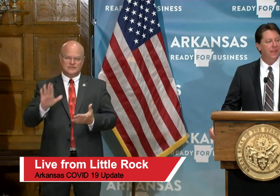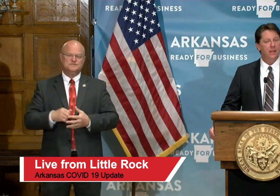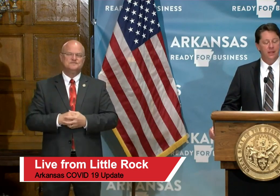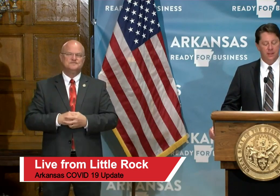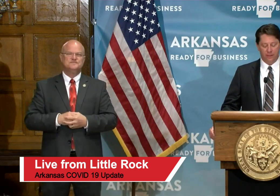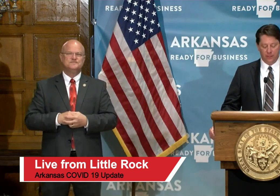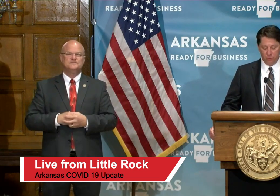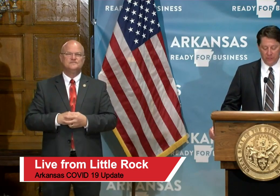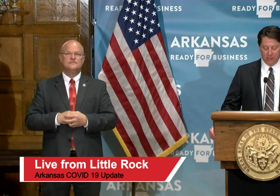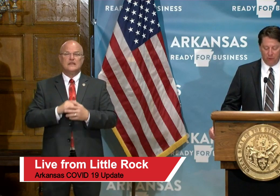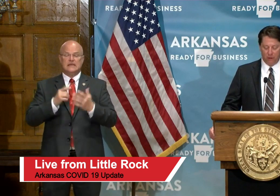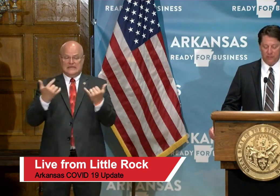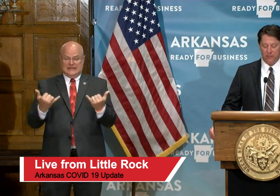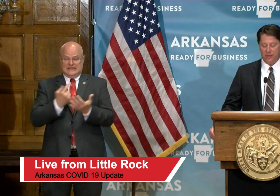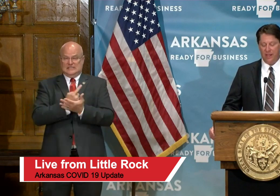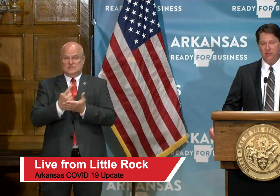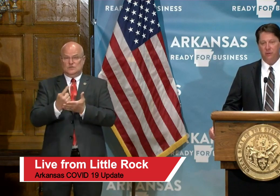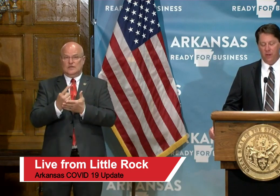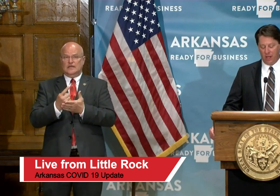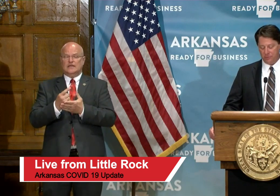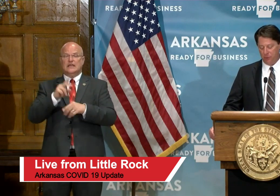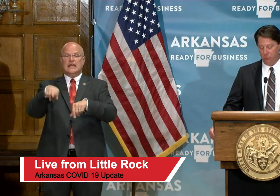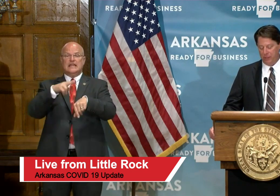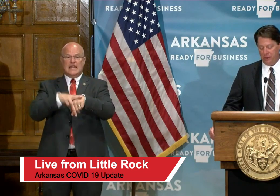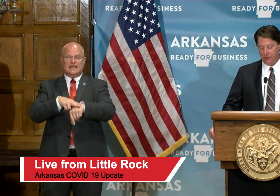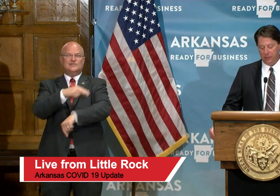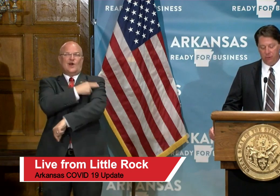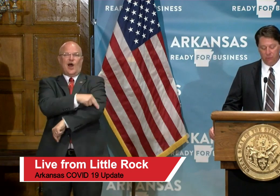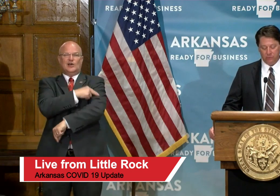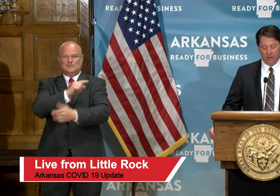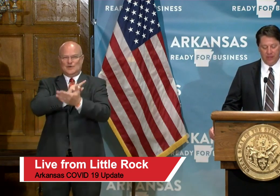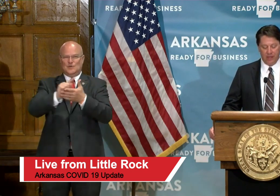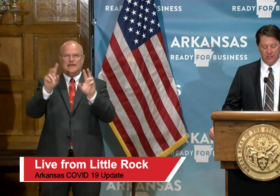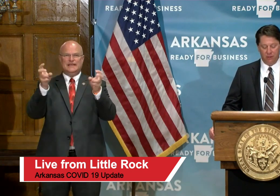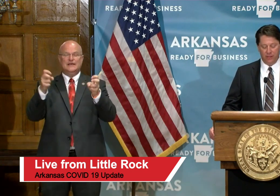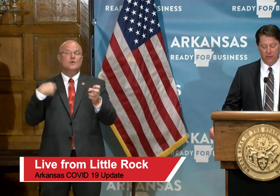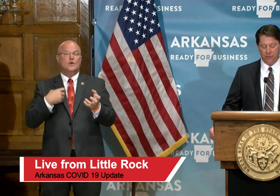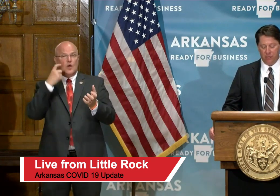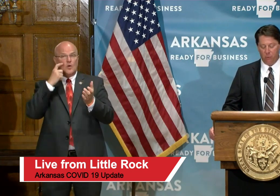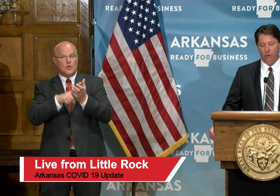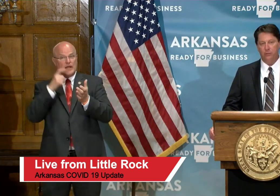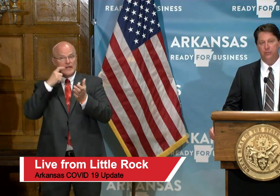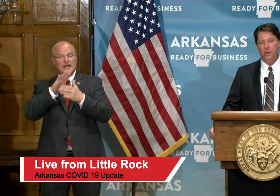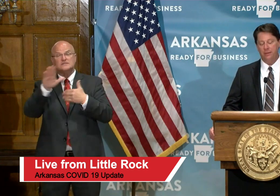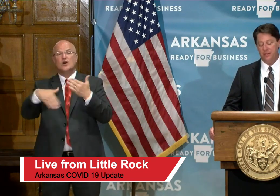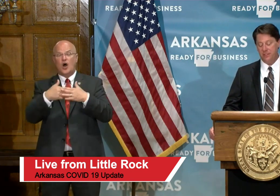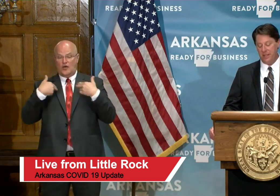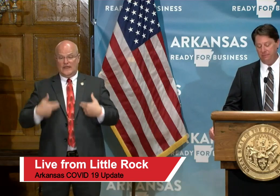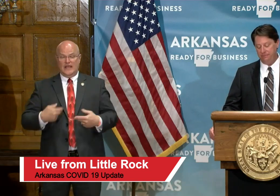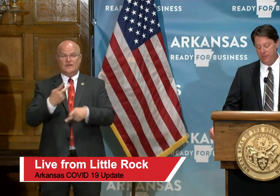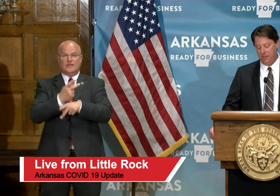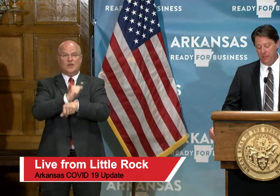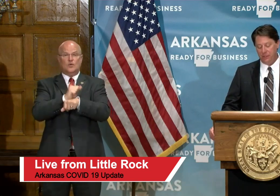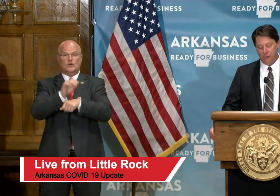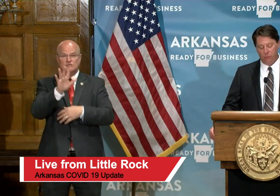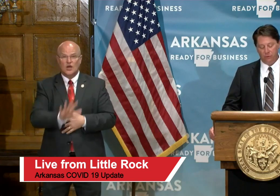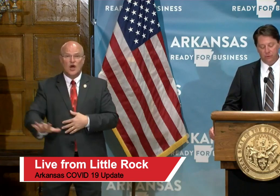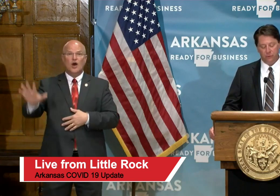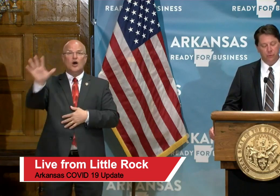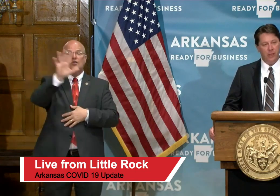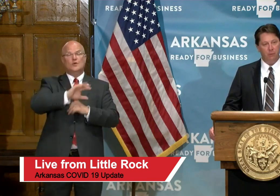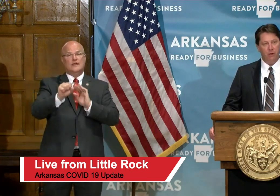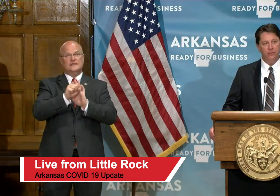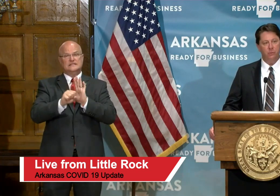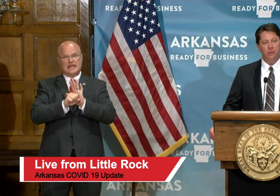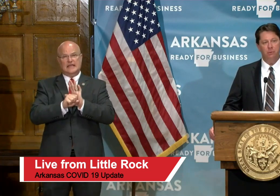you. This week marks National Hospital Week, and we want to recognize all the healthcare workers throughout the state. You